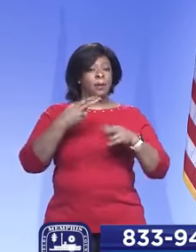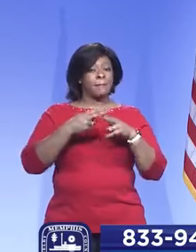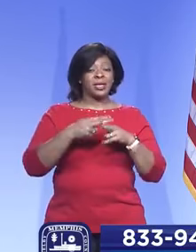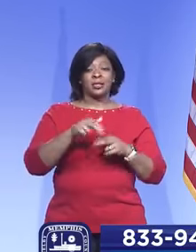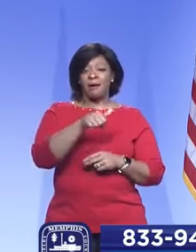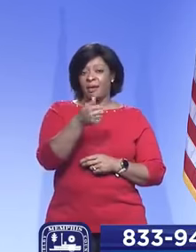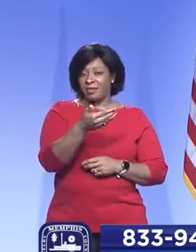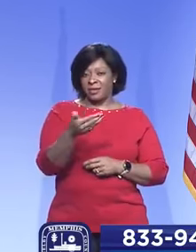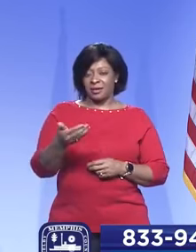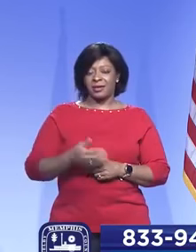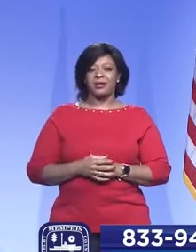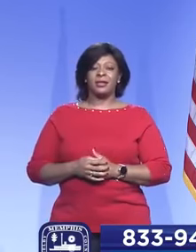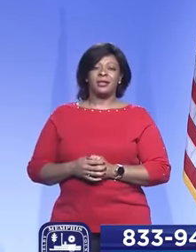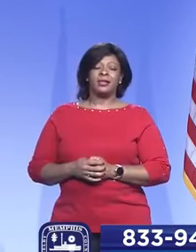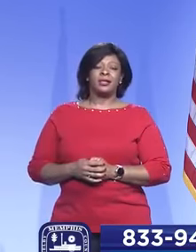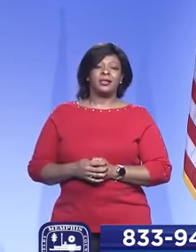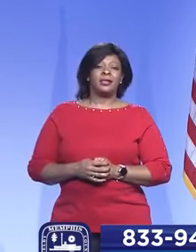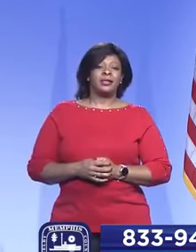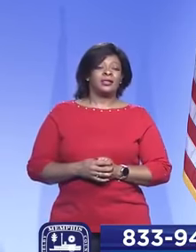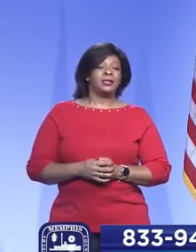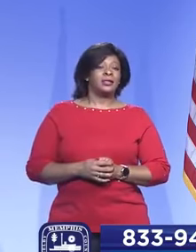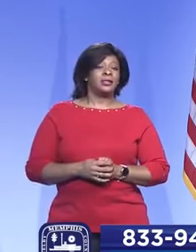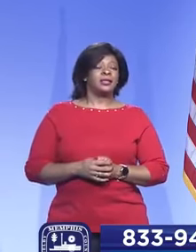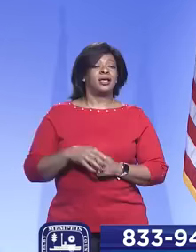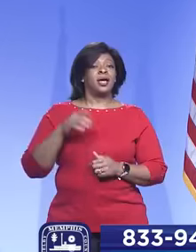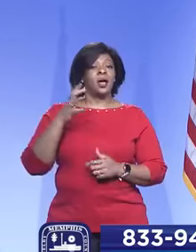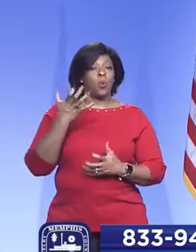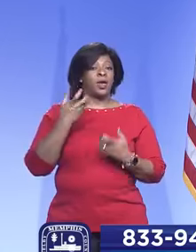here and actually announce that